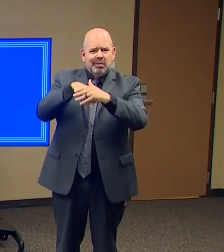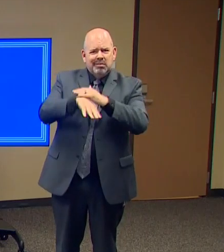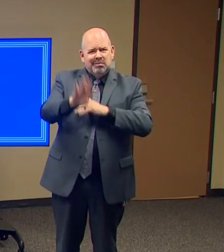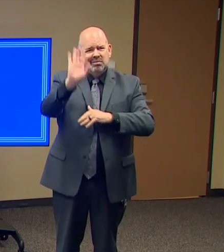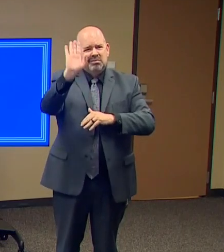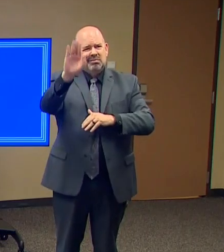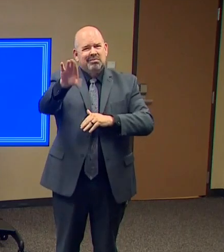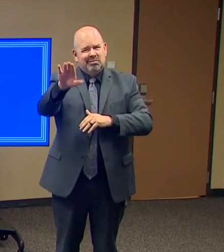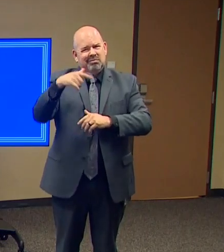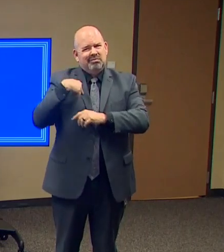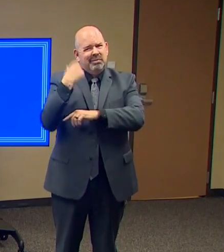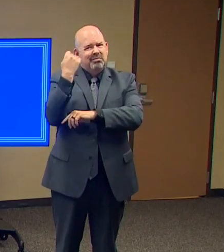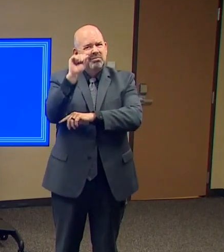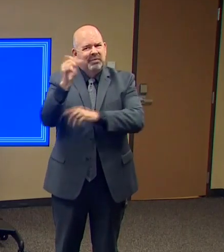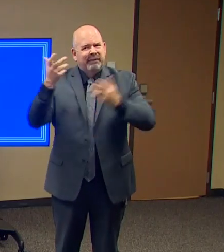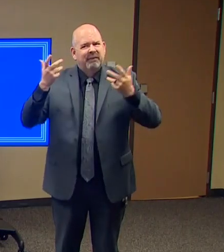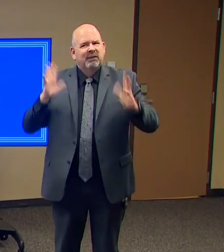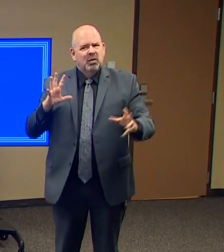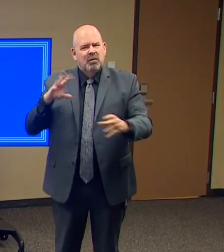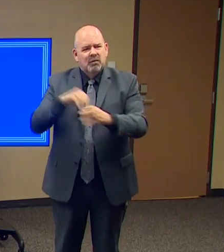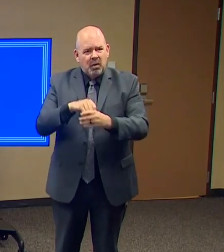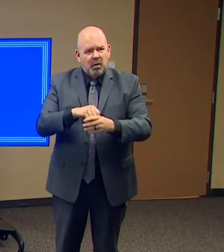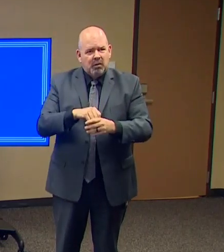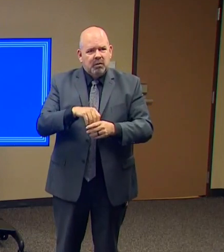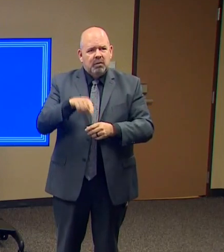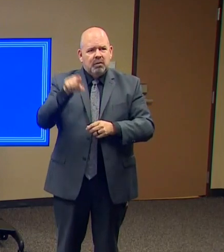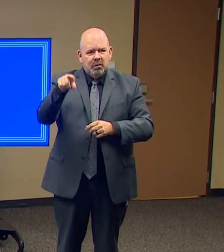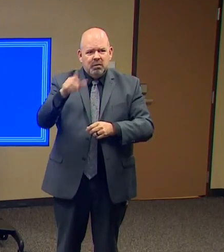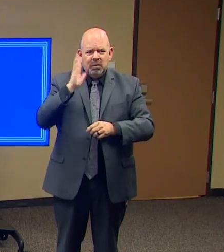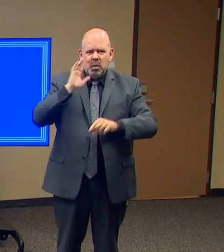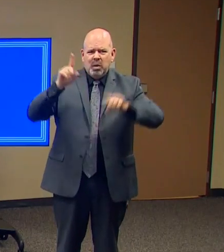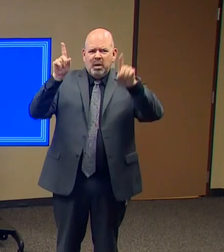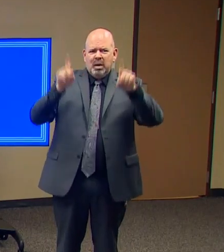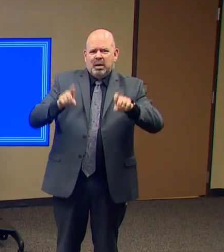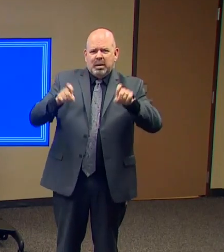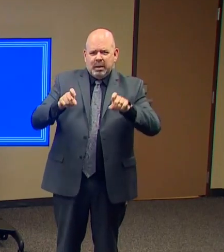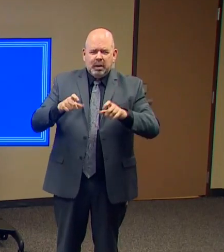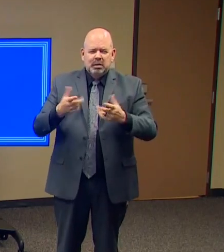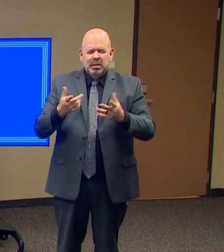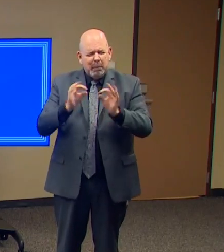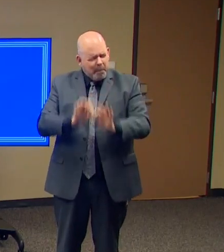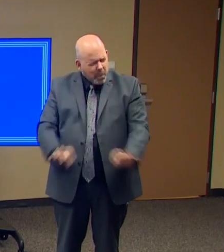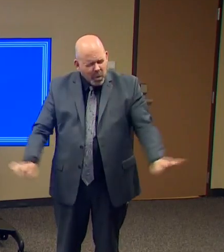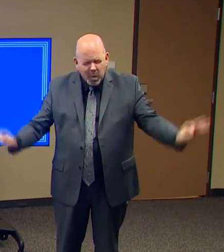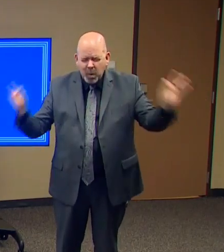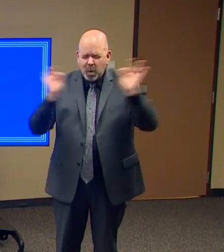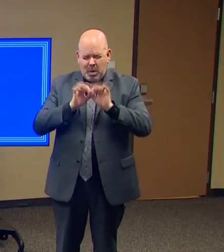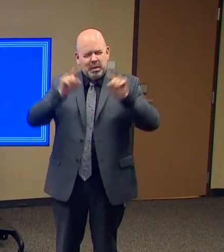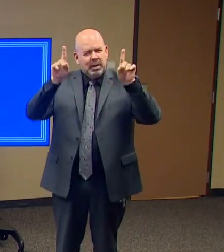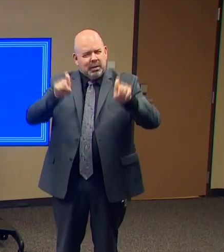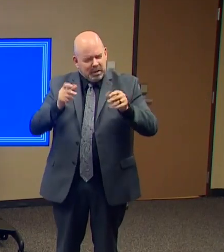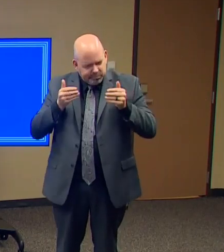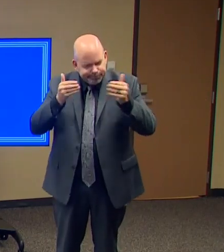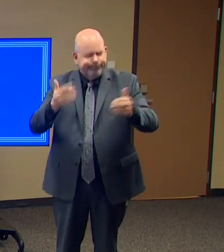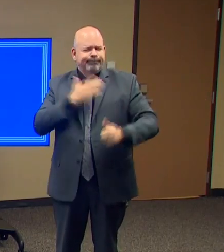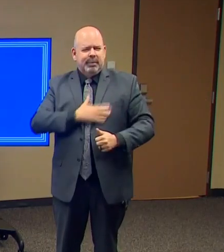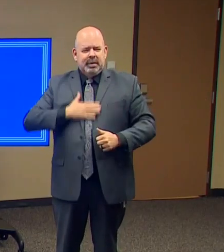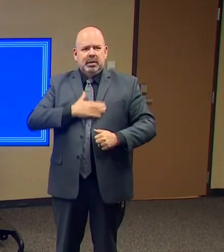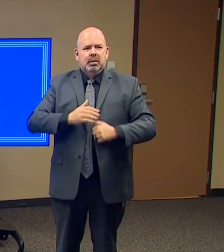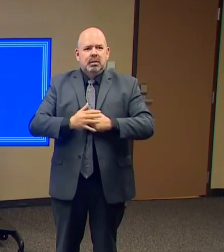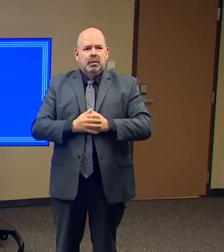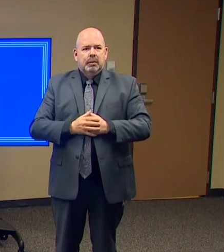important that you know your status, okay, and that the doctors can help you with that status.